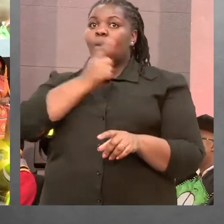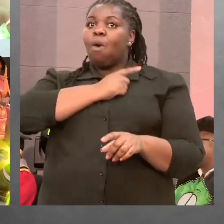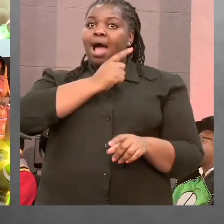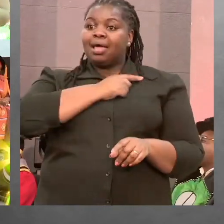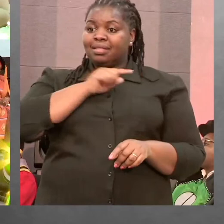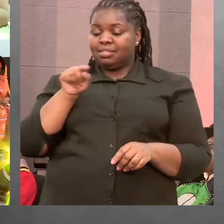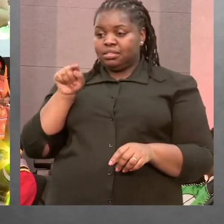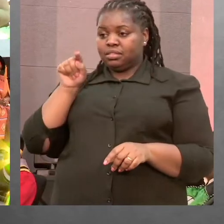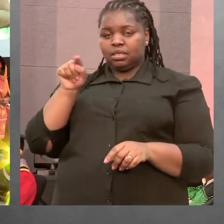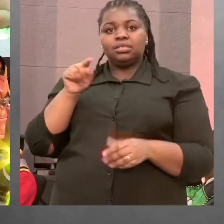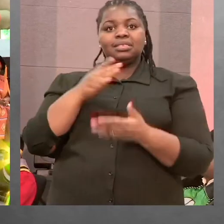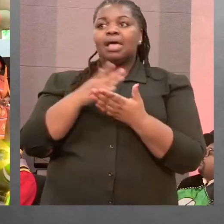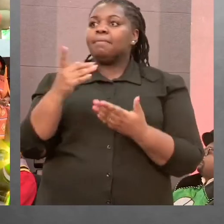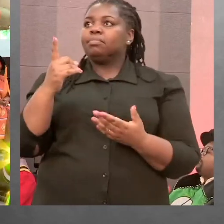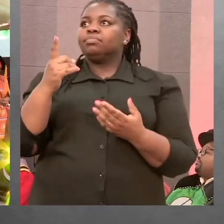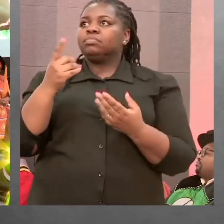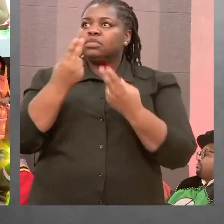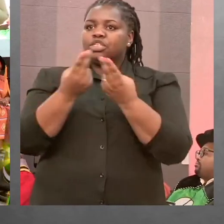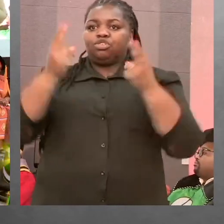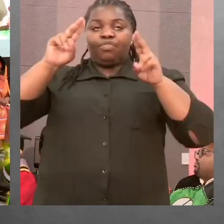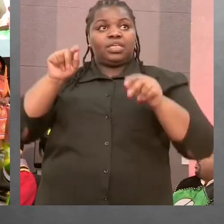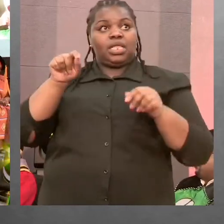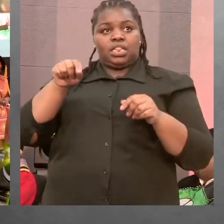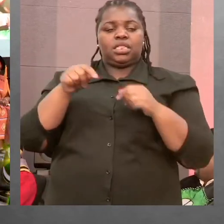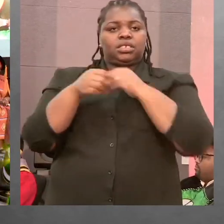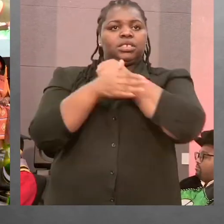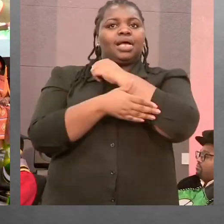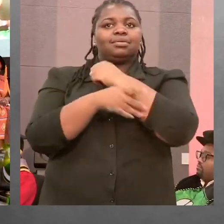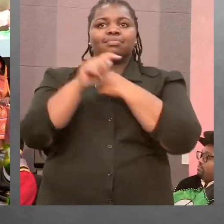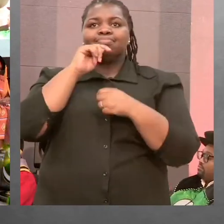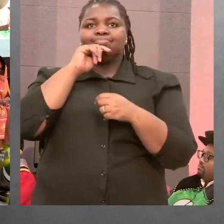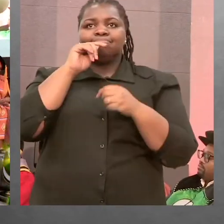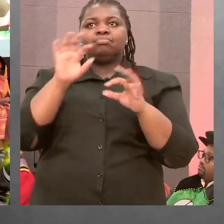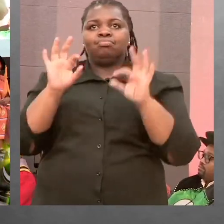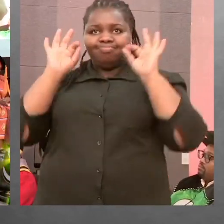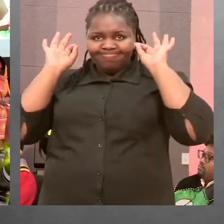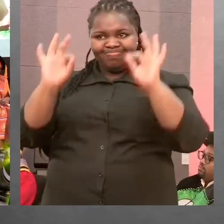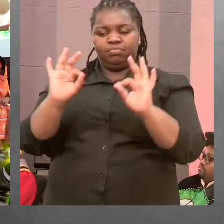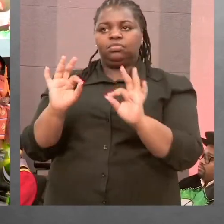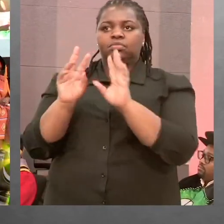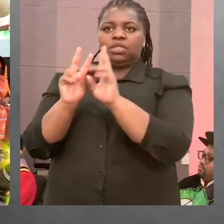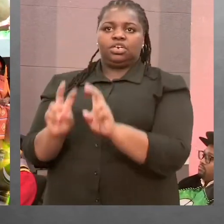of the institutions in this country that is rich in research.